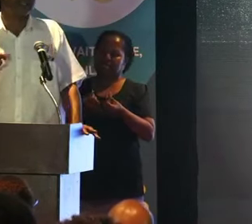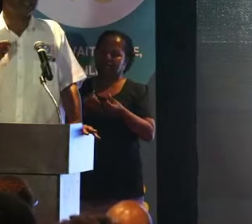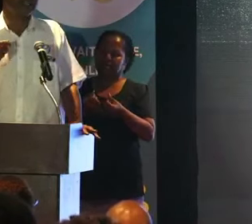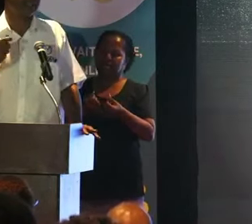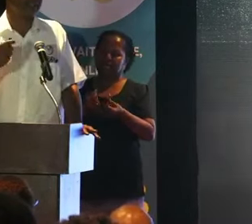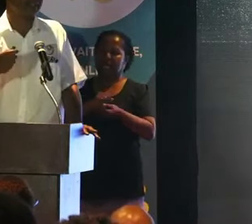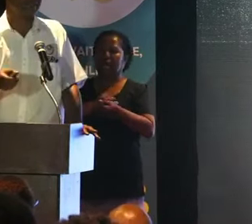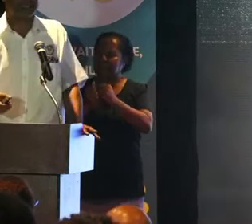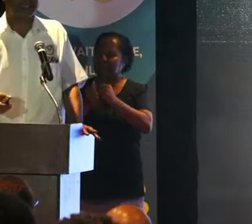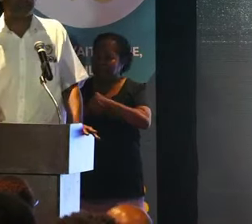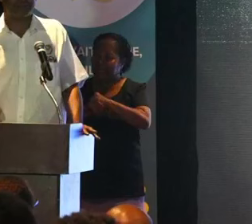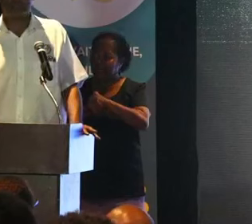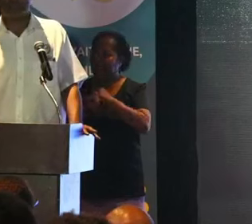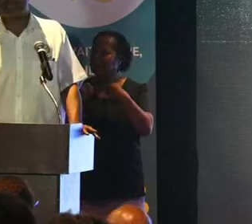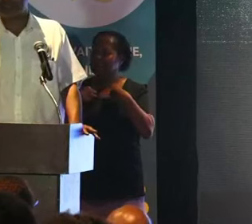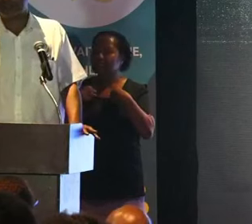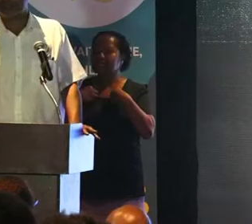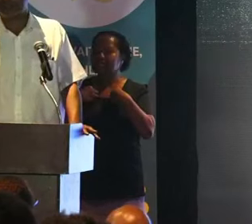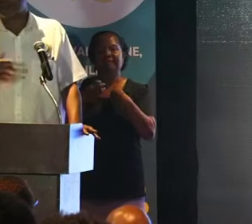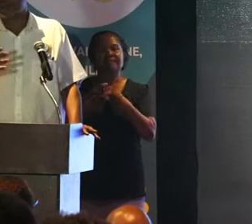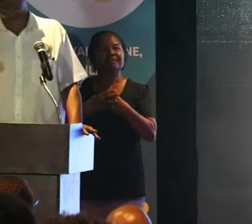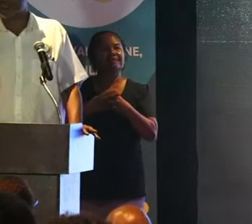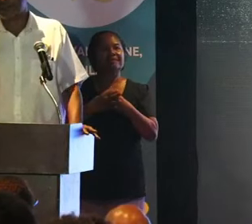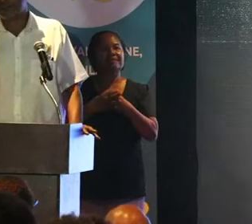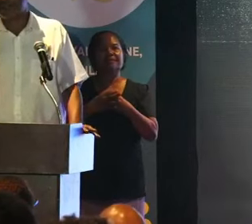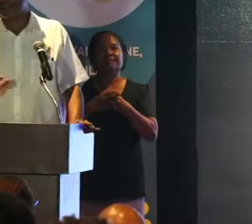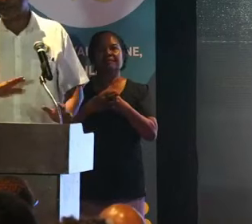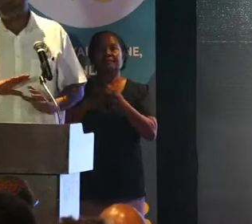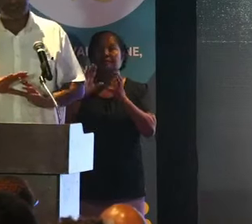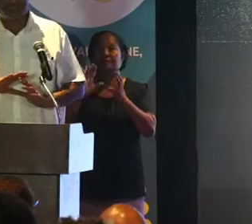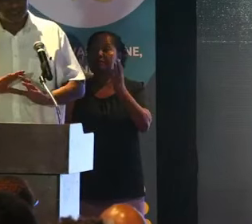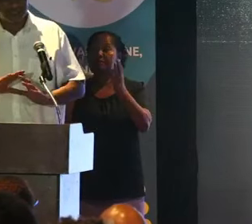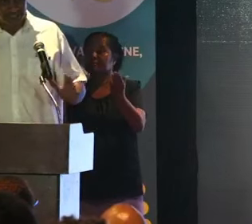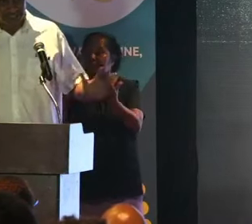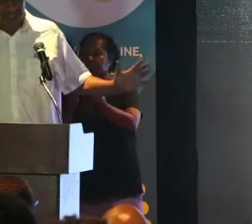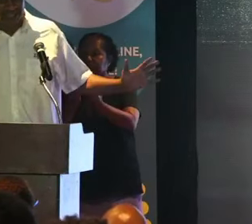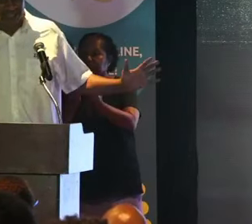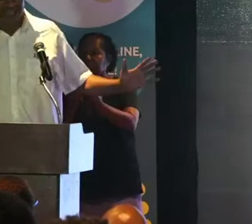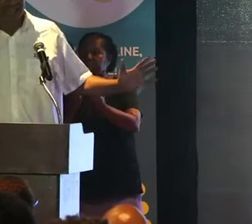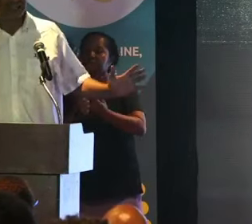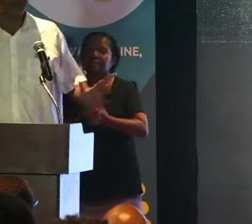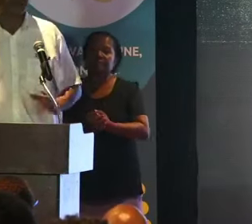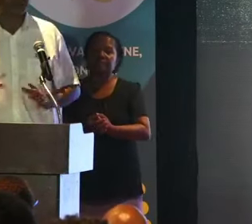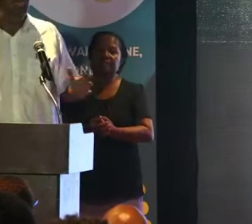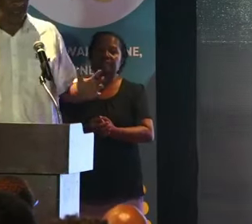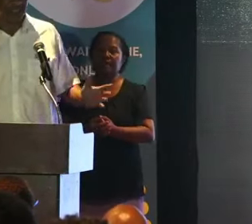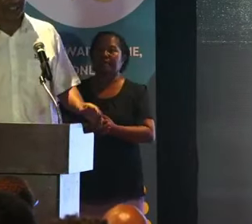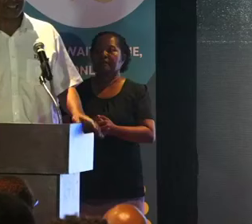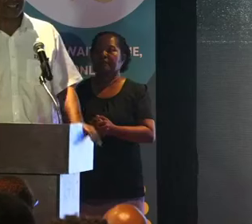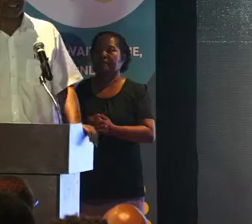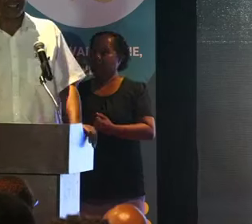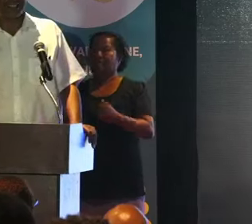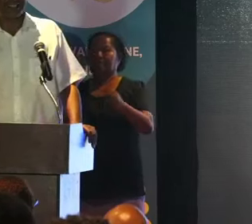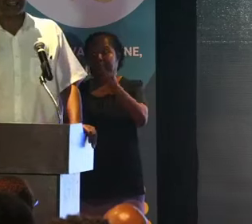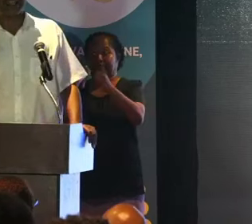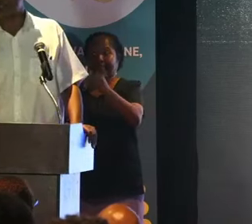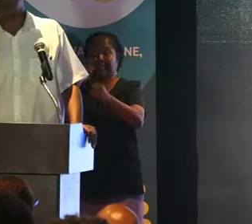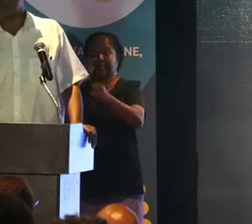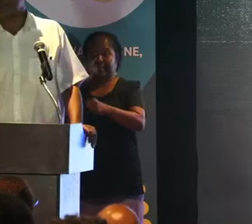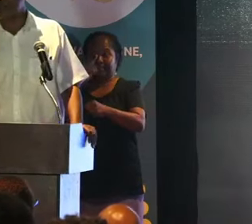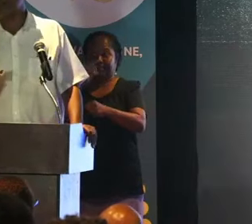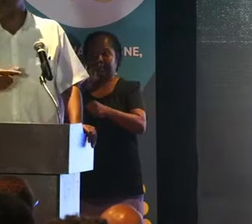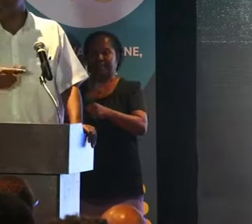company and a business, because in a business group, it involves a lot of people, a